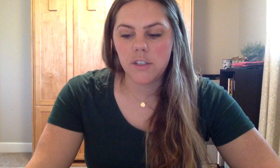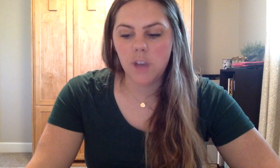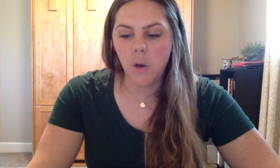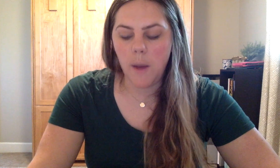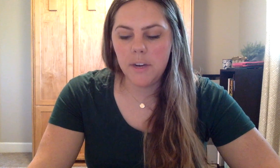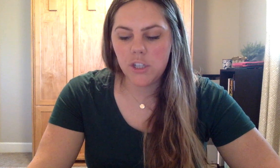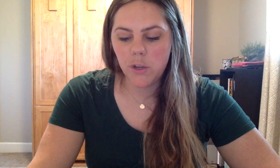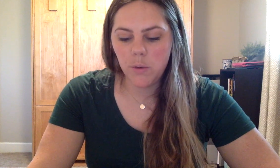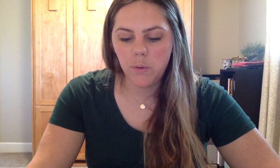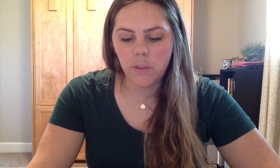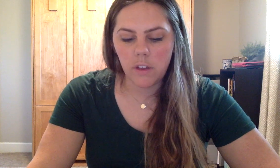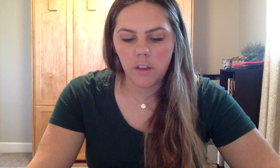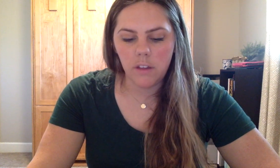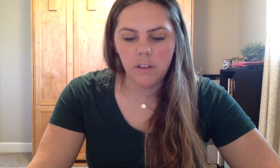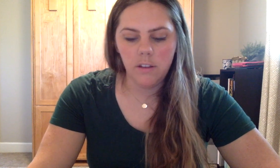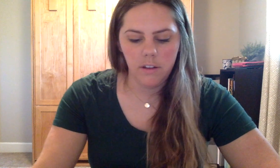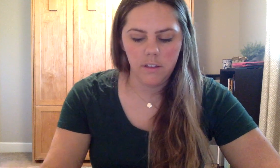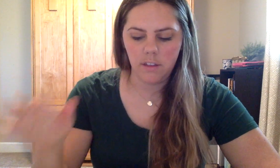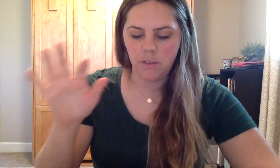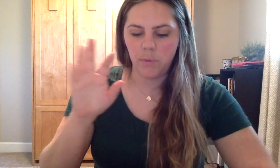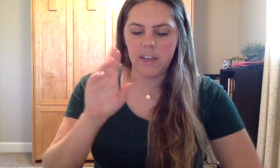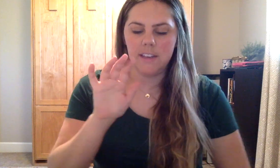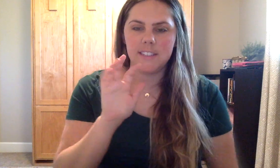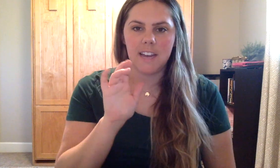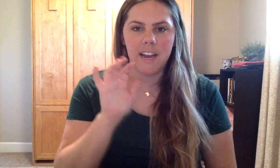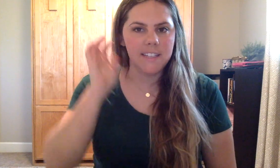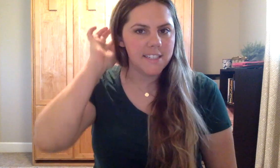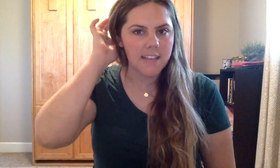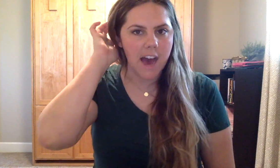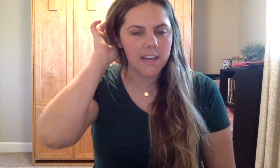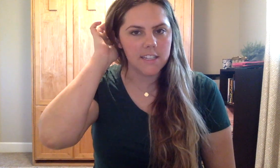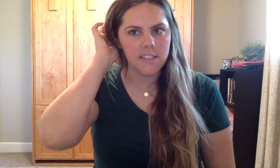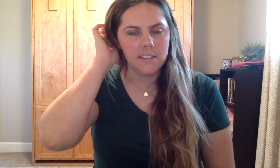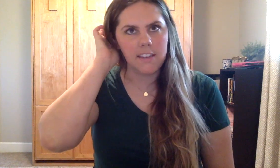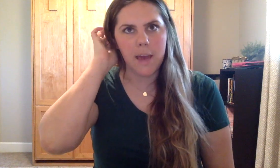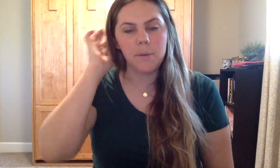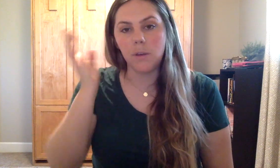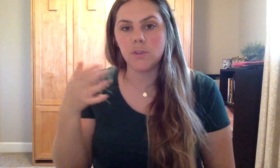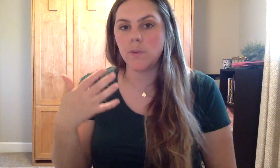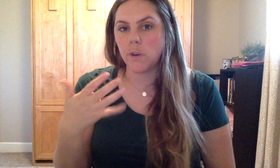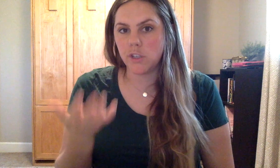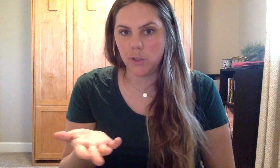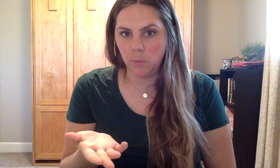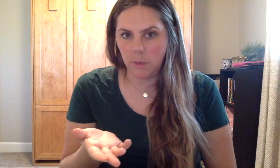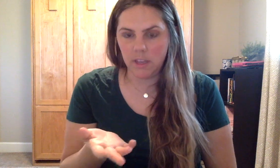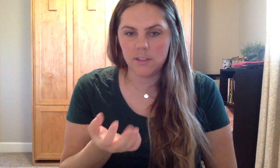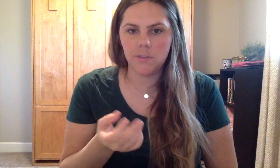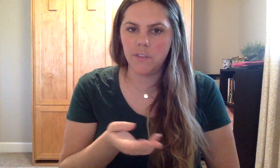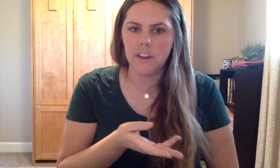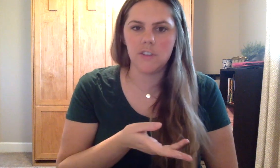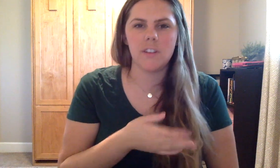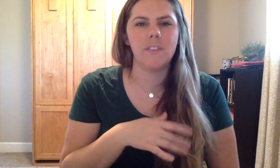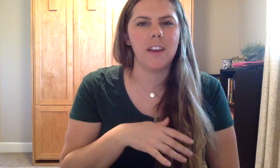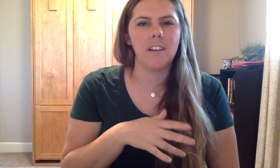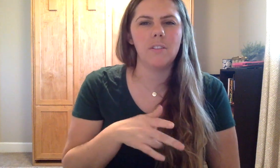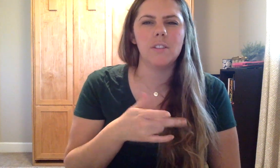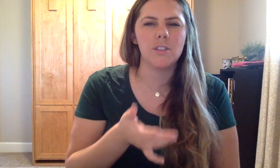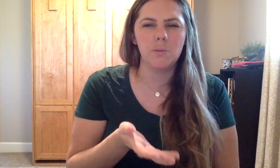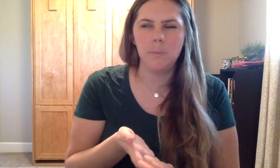So I'm going to show you the 3 signs that can be used for to be. So if you find yourself like to